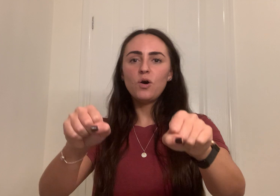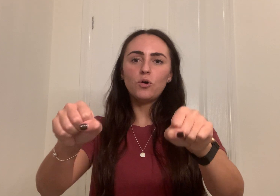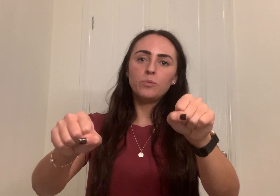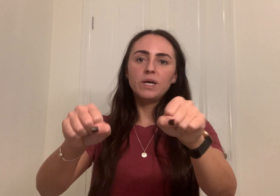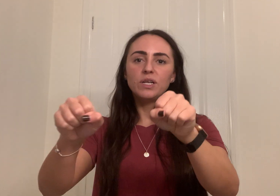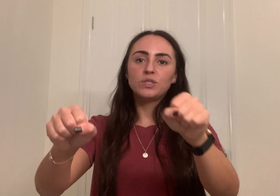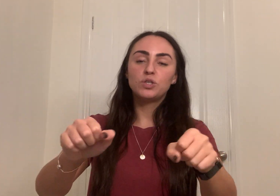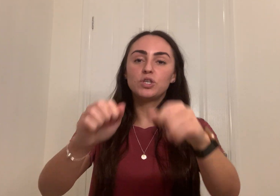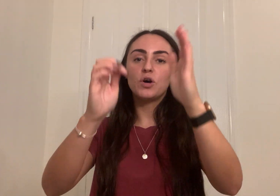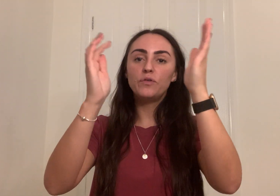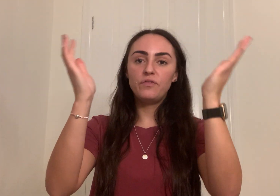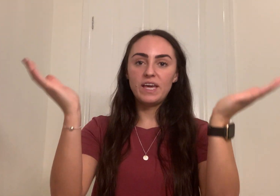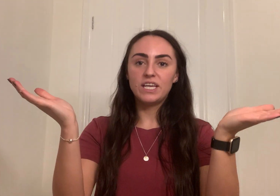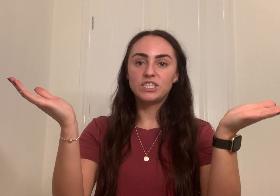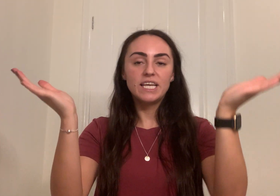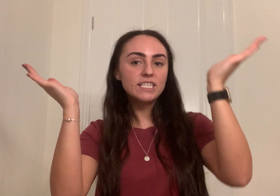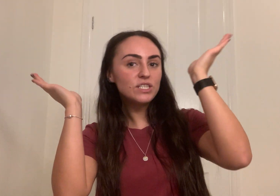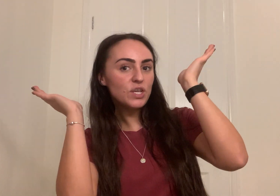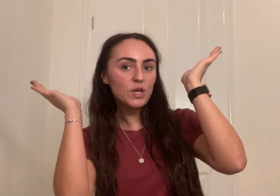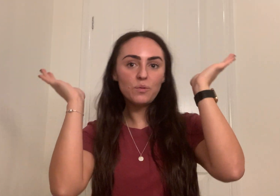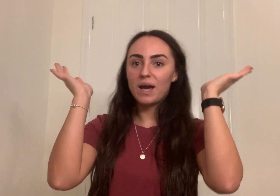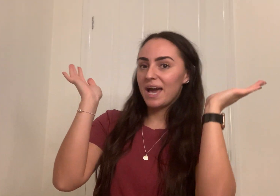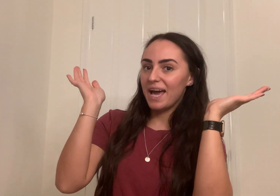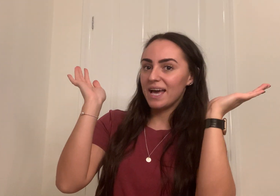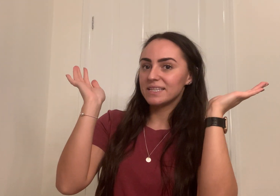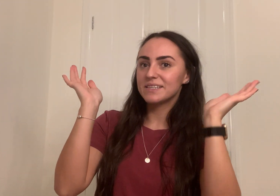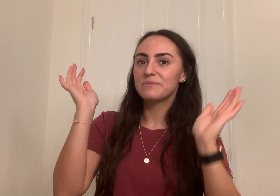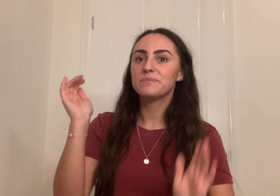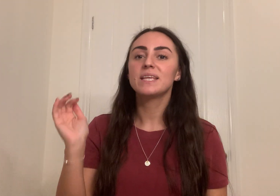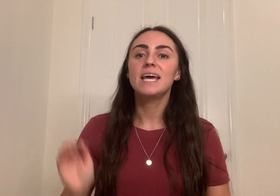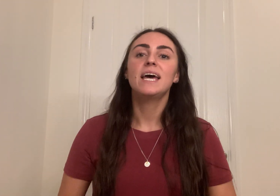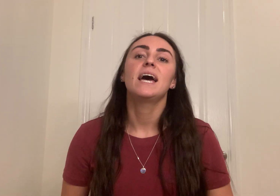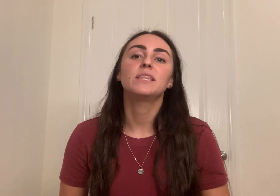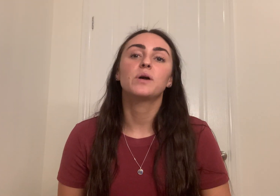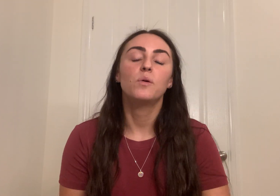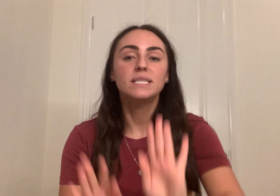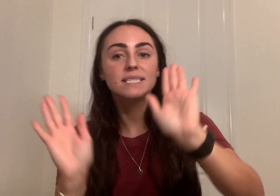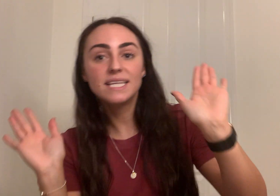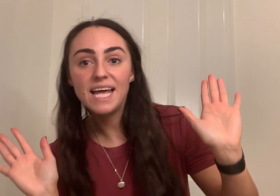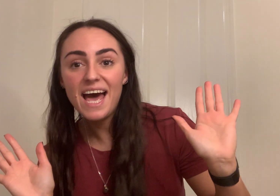home to show Fish his new hat. And they'll go, ta-da!